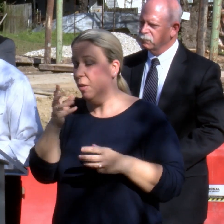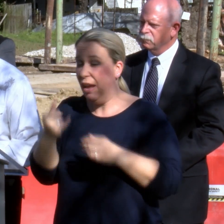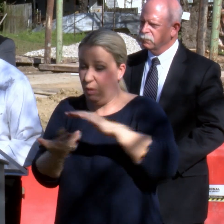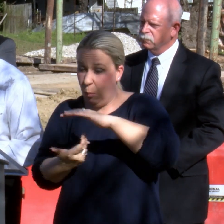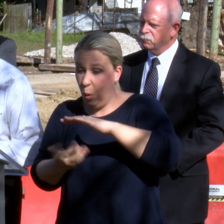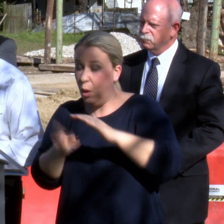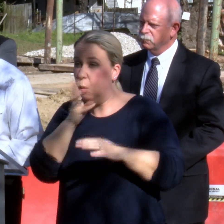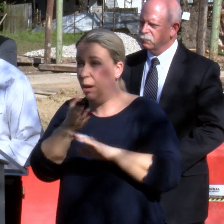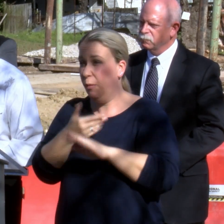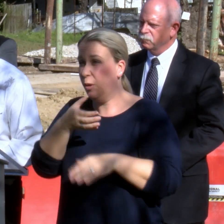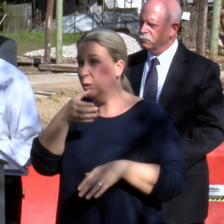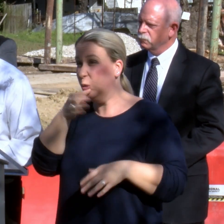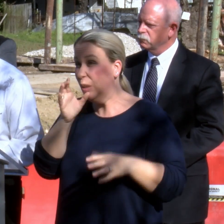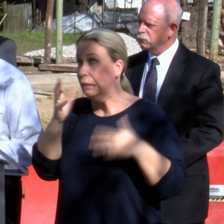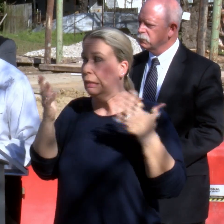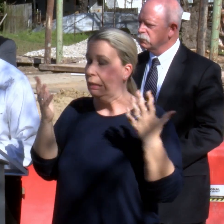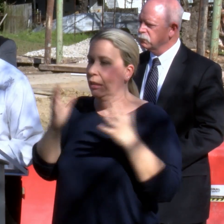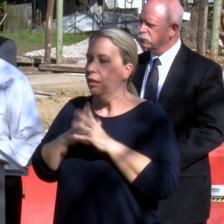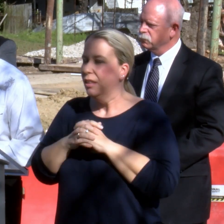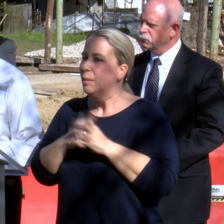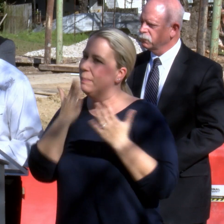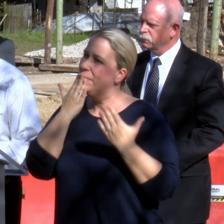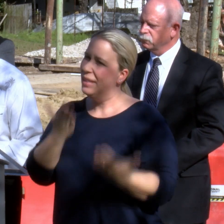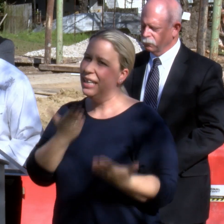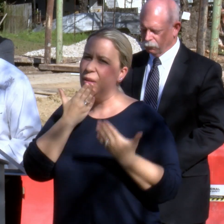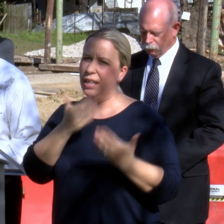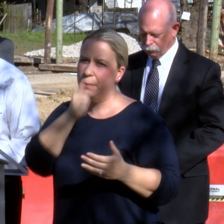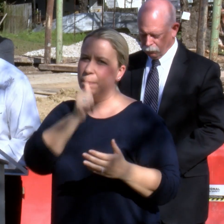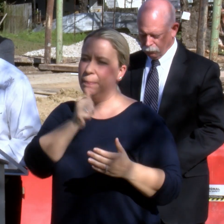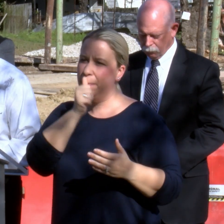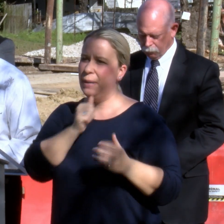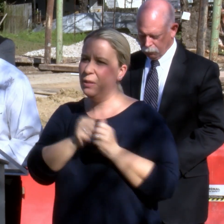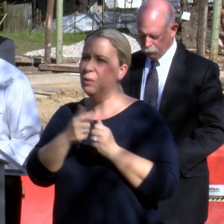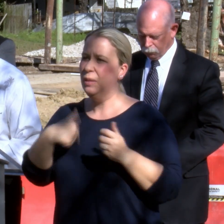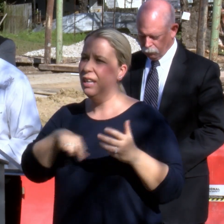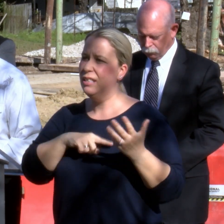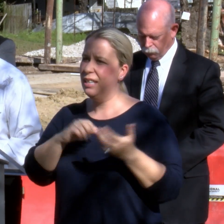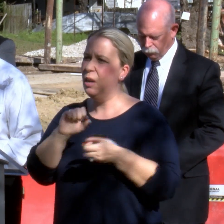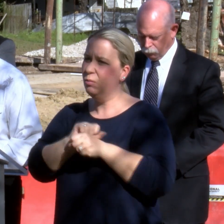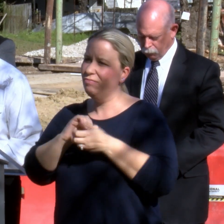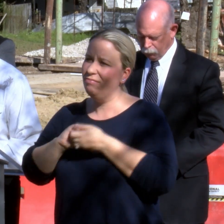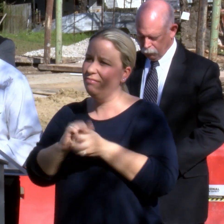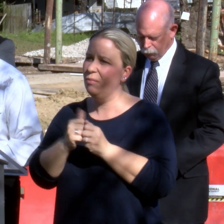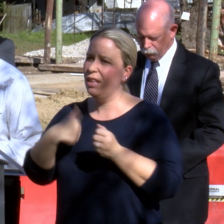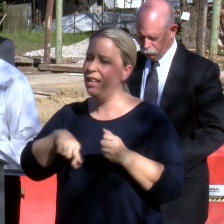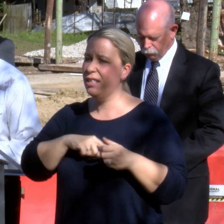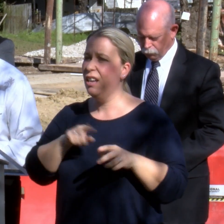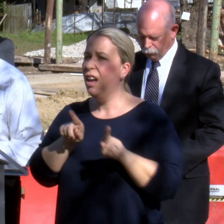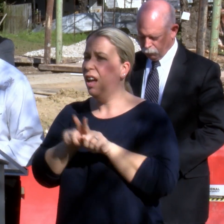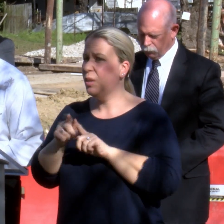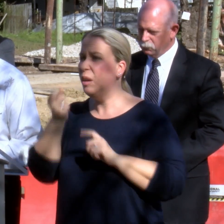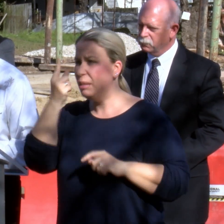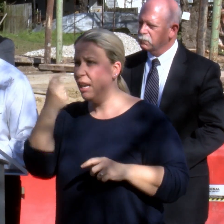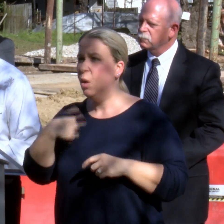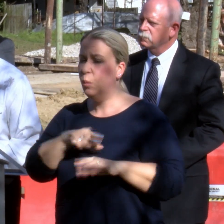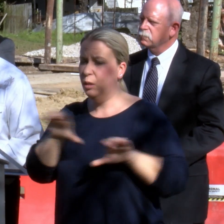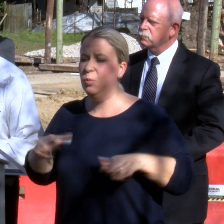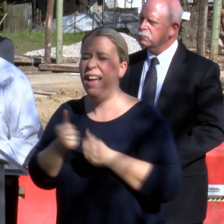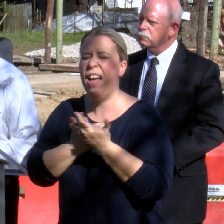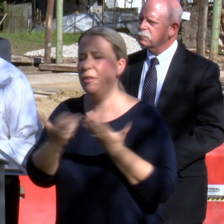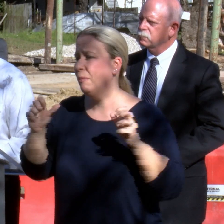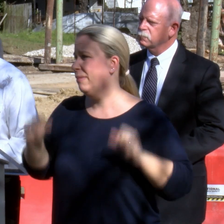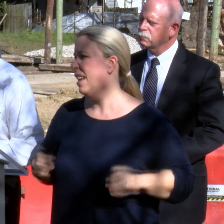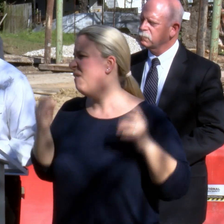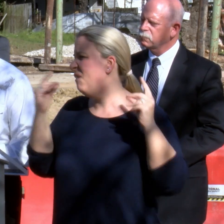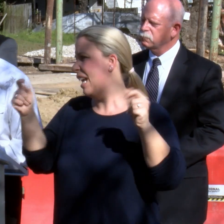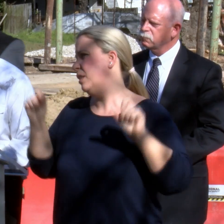drink it. But so I want to thank people for their patience and their cooperation, and I want to assure them that we're doing everything we can as